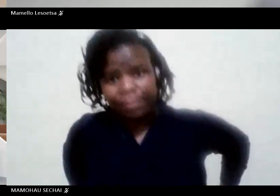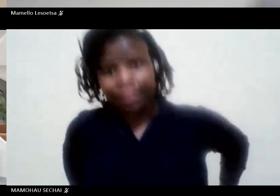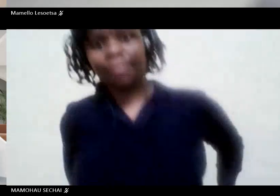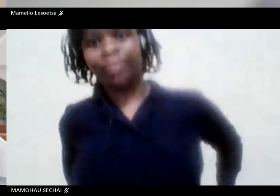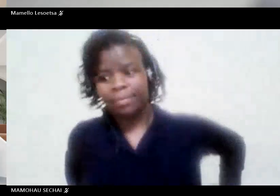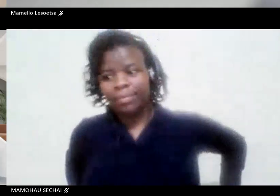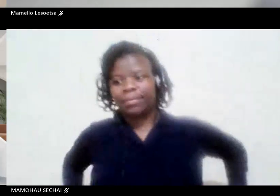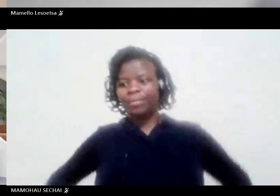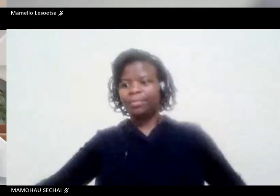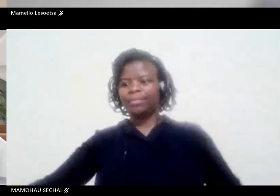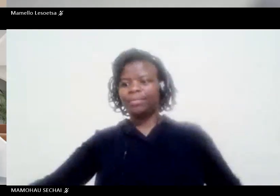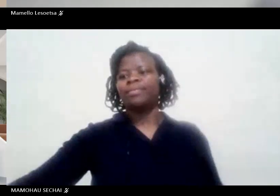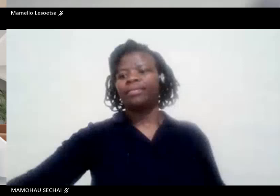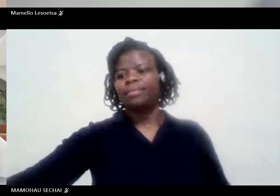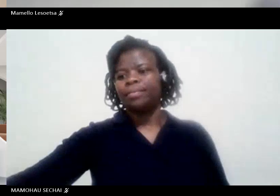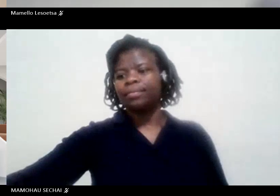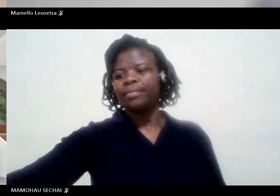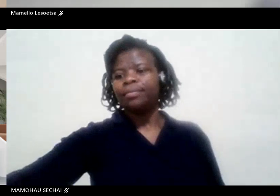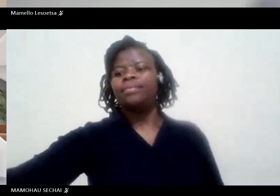That's what I'm saying.